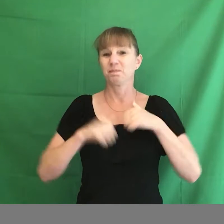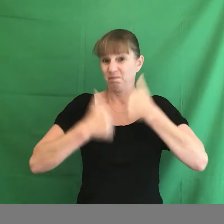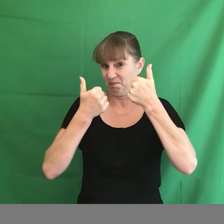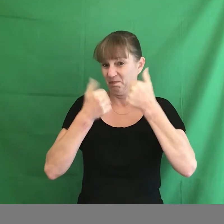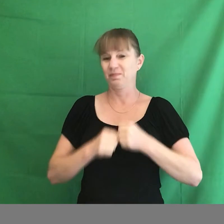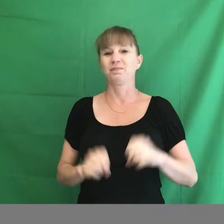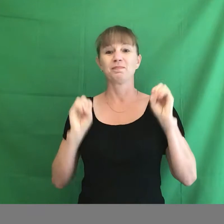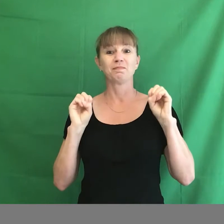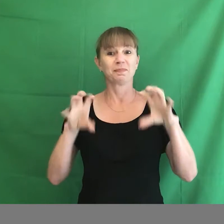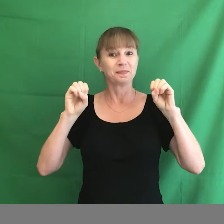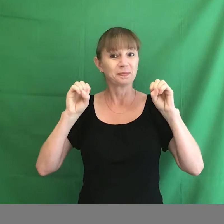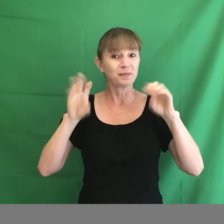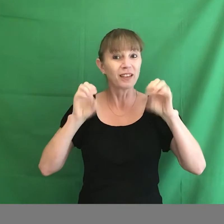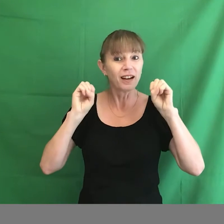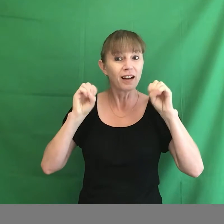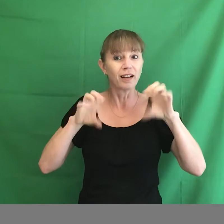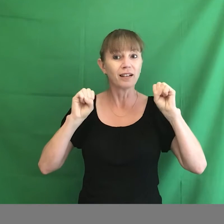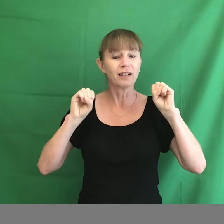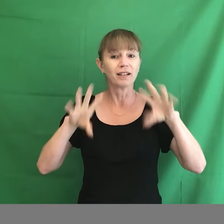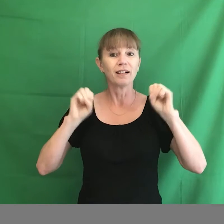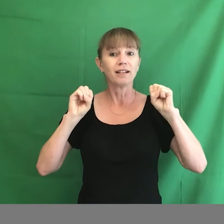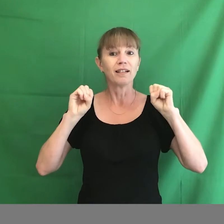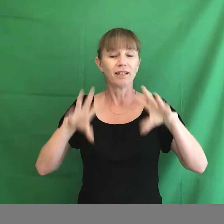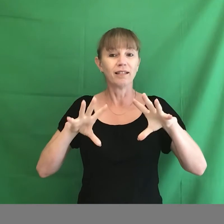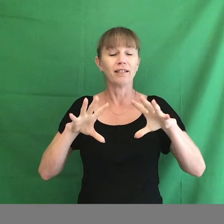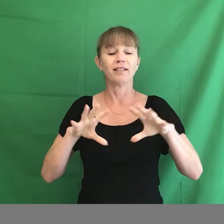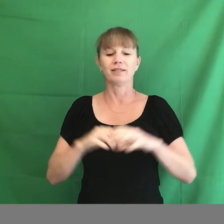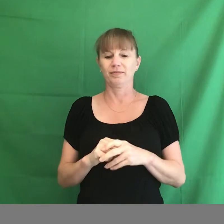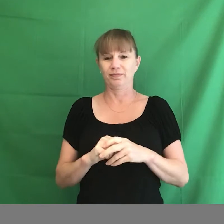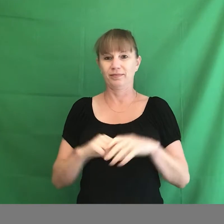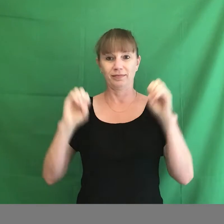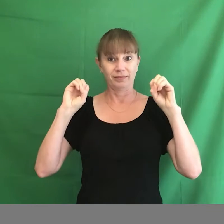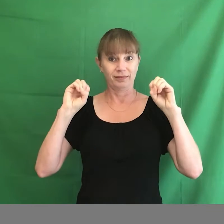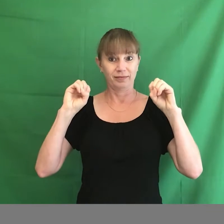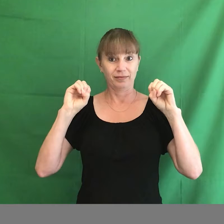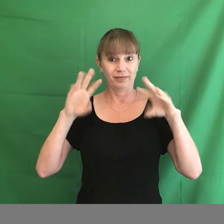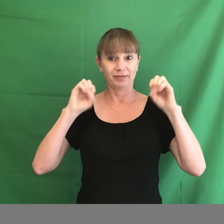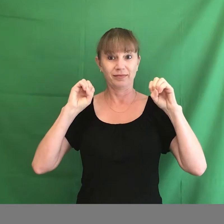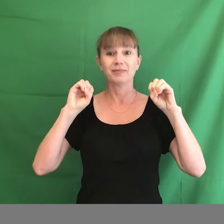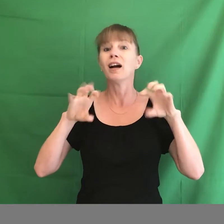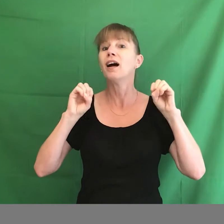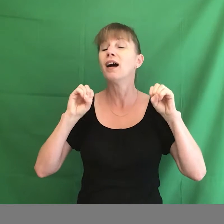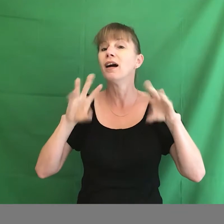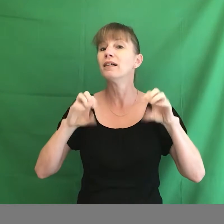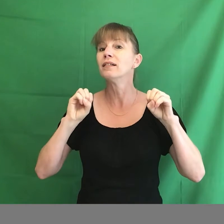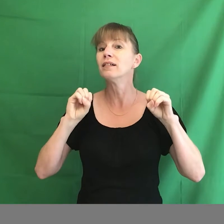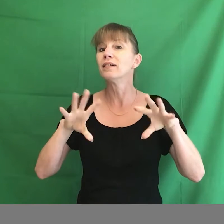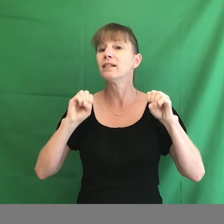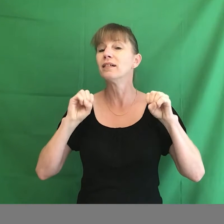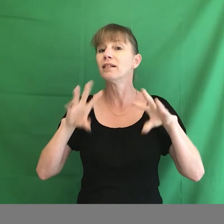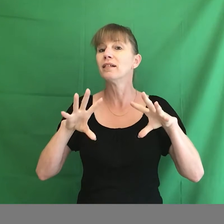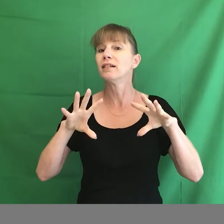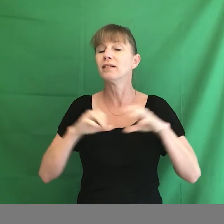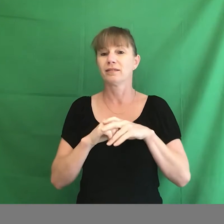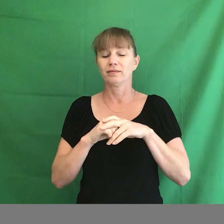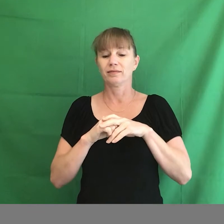mu. Very nice. Mi, me, ma, mo, mu. Mi, me,